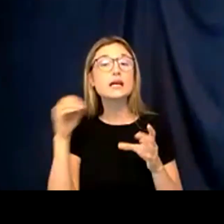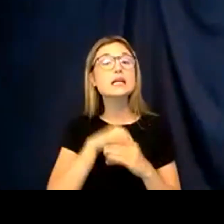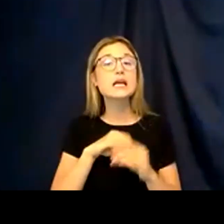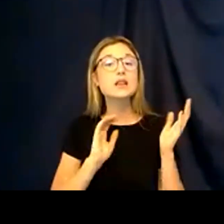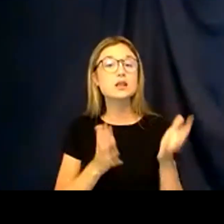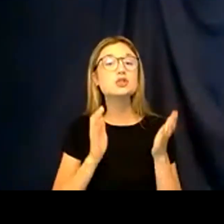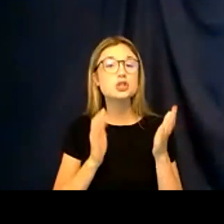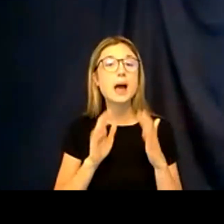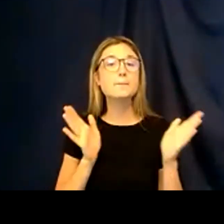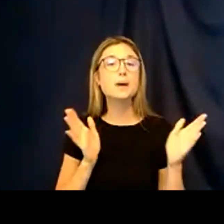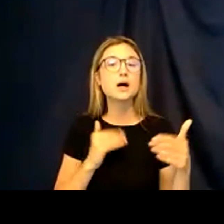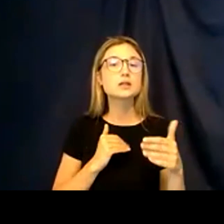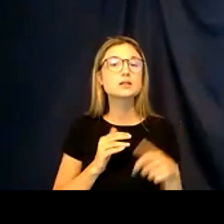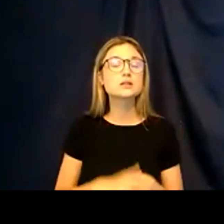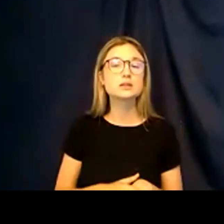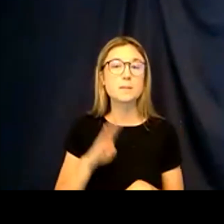take your time.